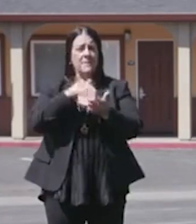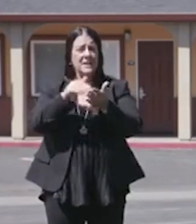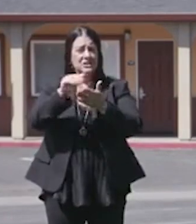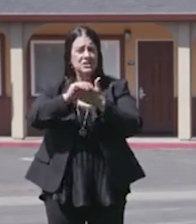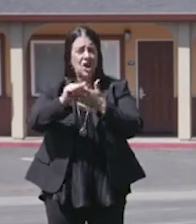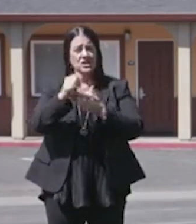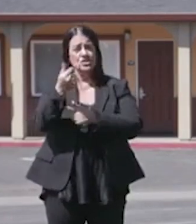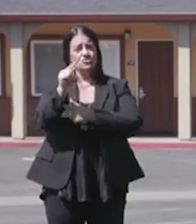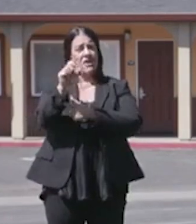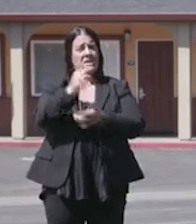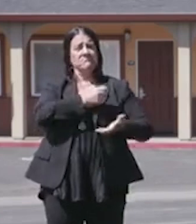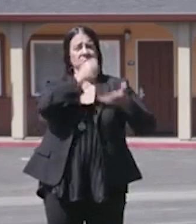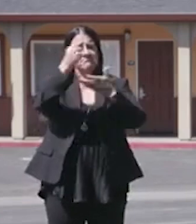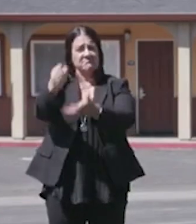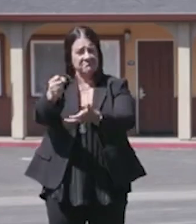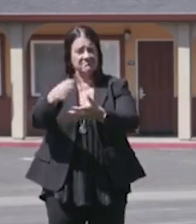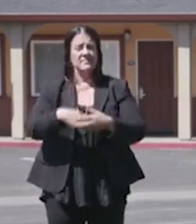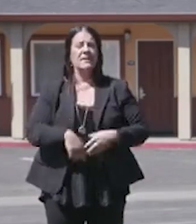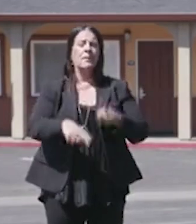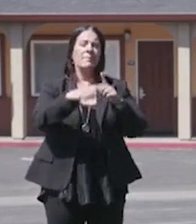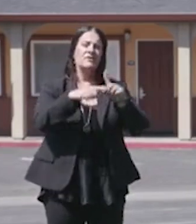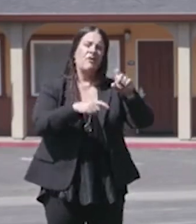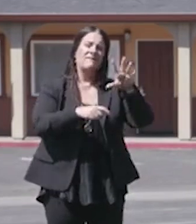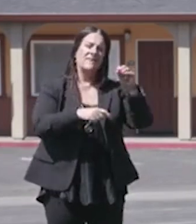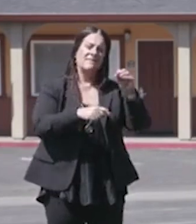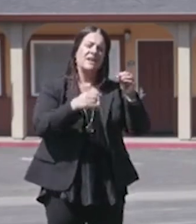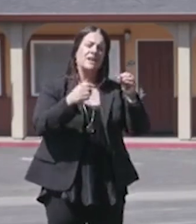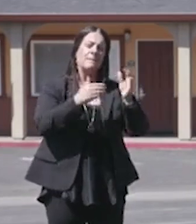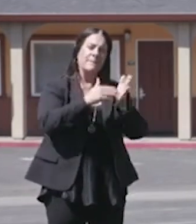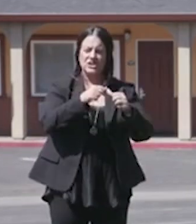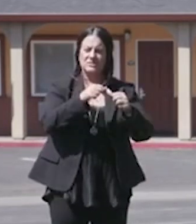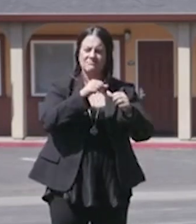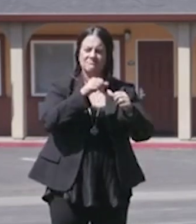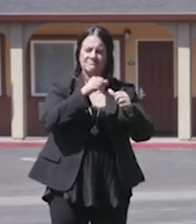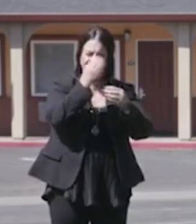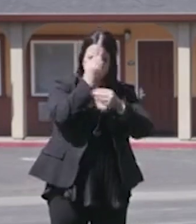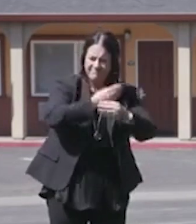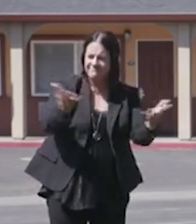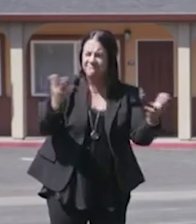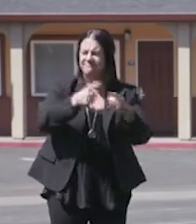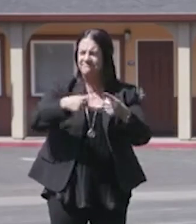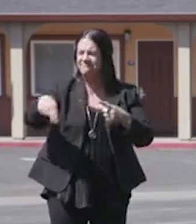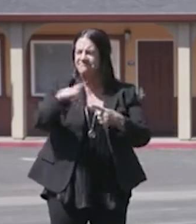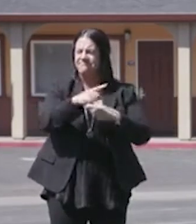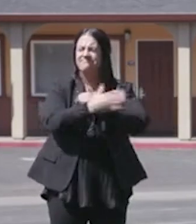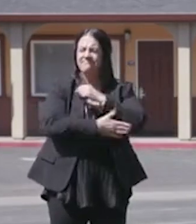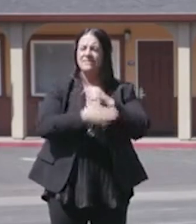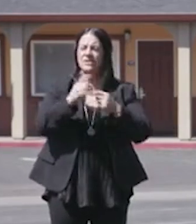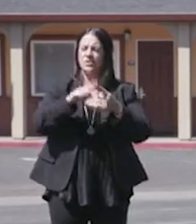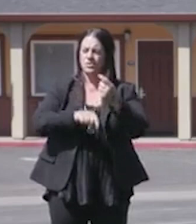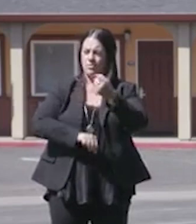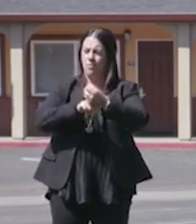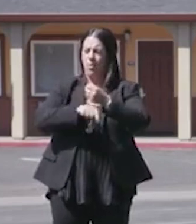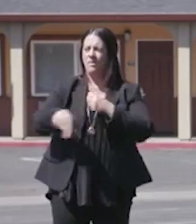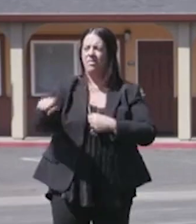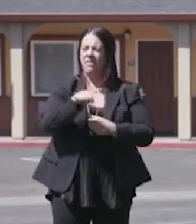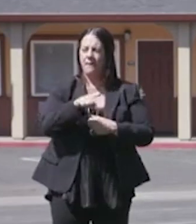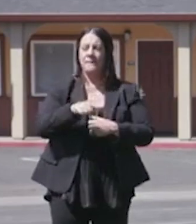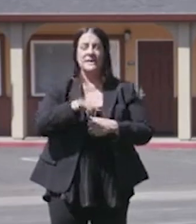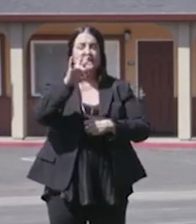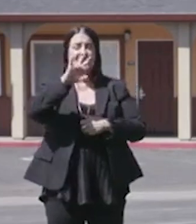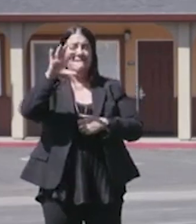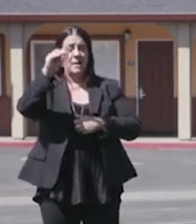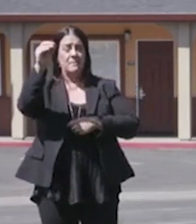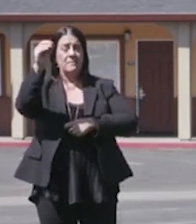grants, $150 million of the new dollars that are now out to support this effort, 75%